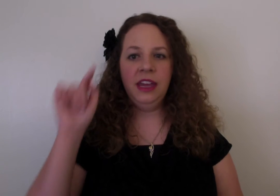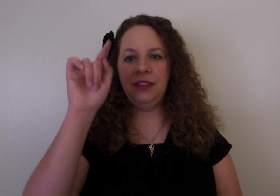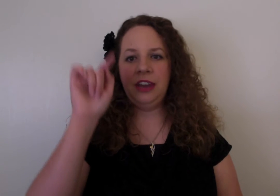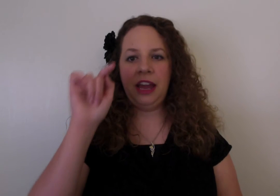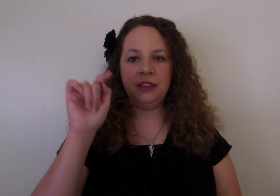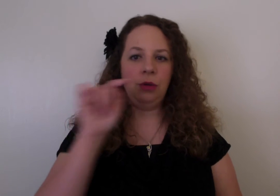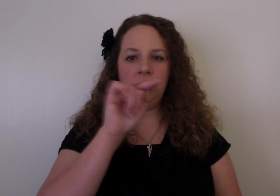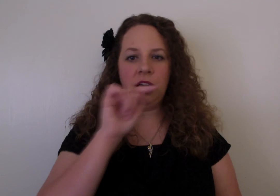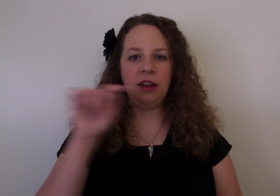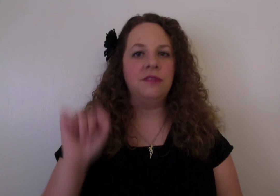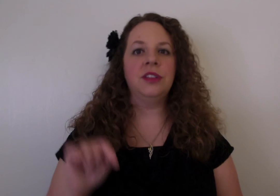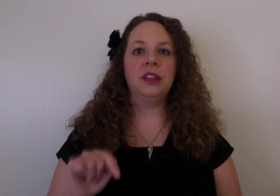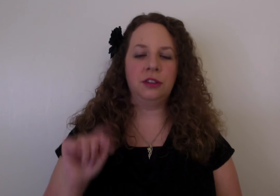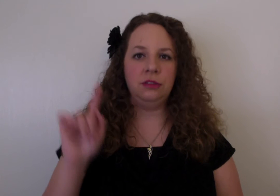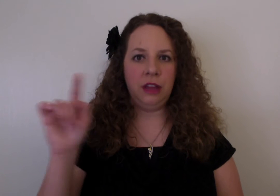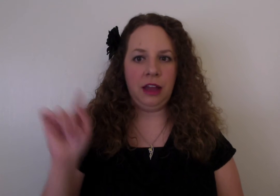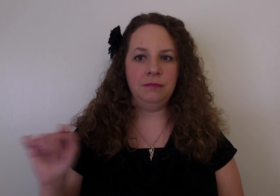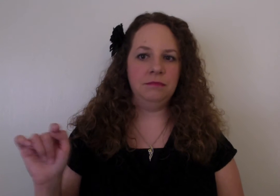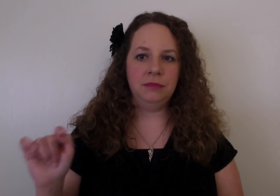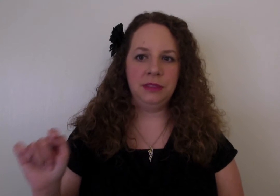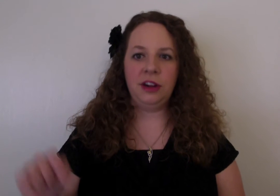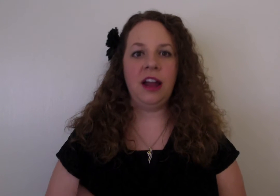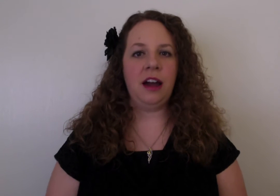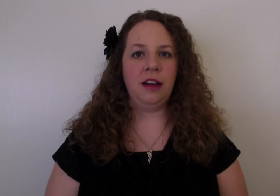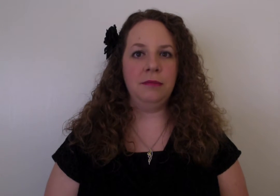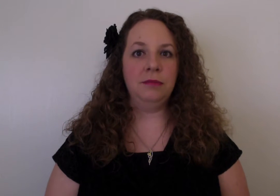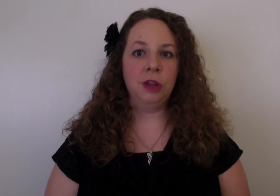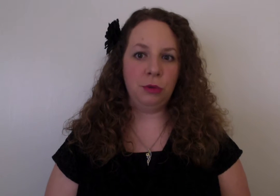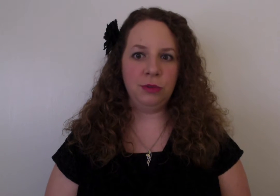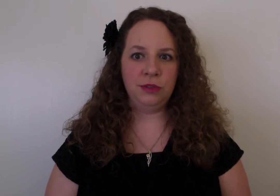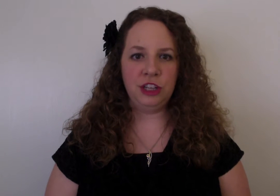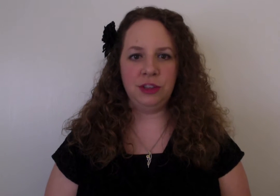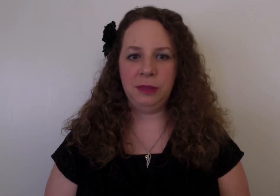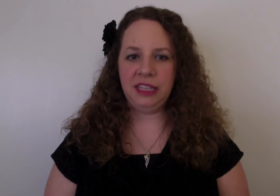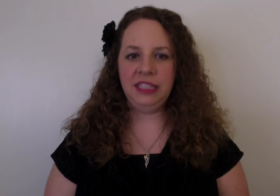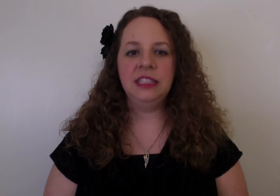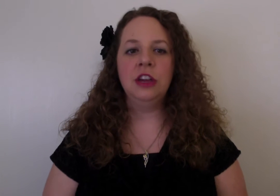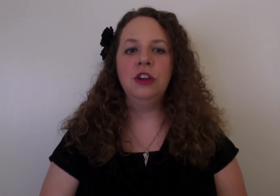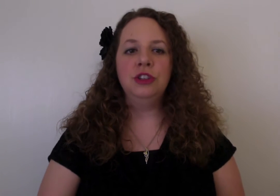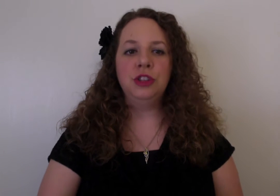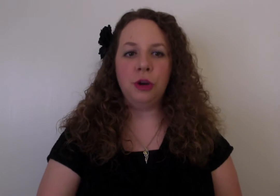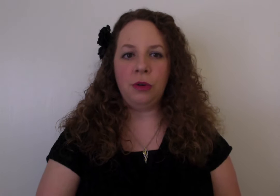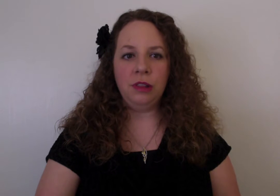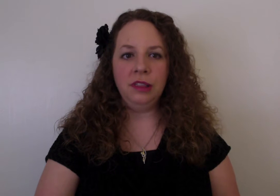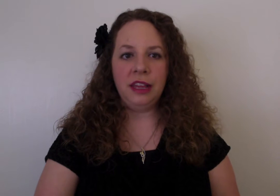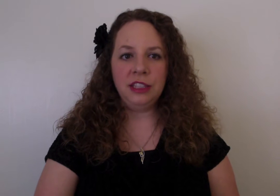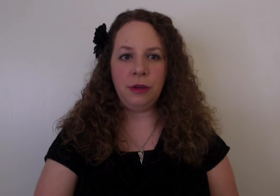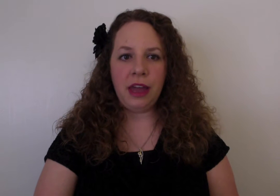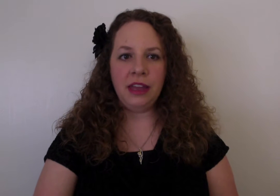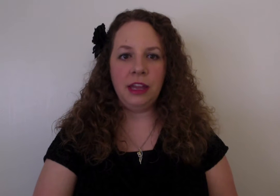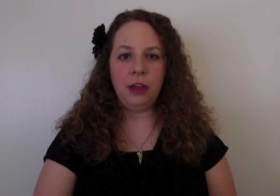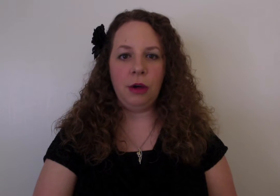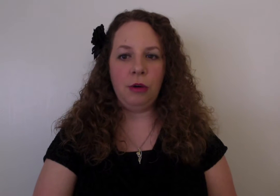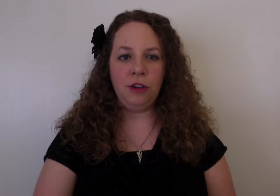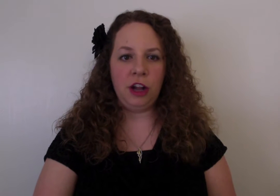then has a whole lot of the little different logos for each of the places. So let's go ahead and go over a couple